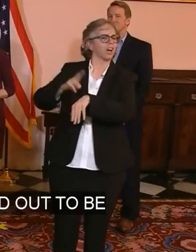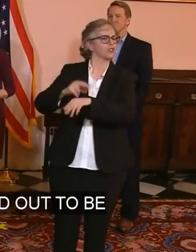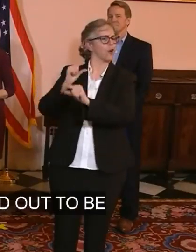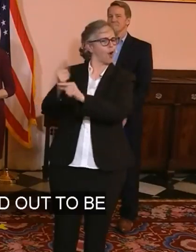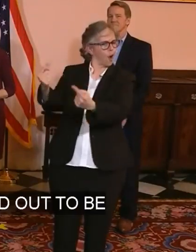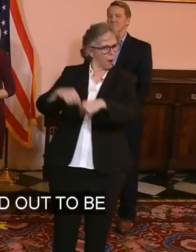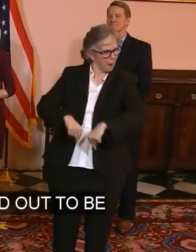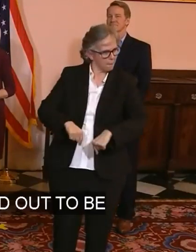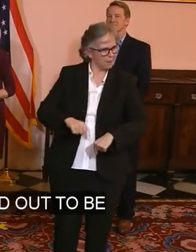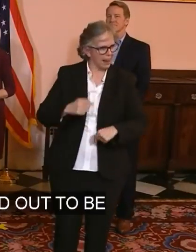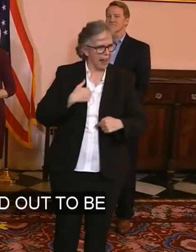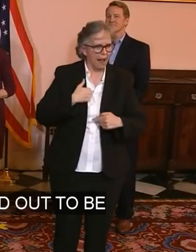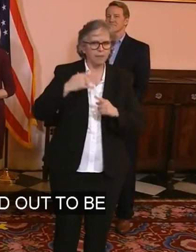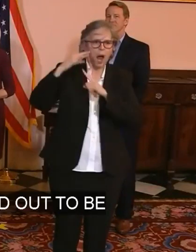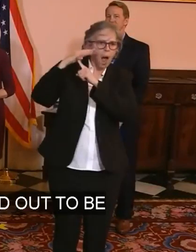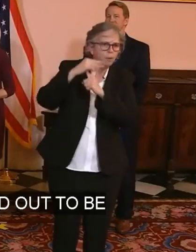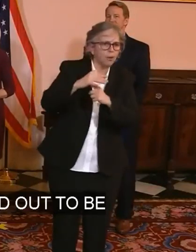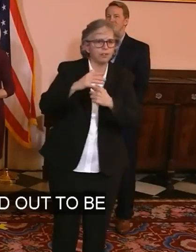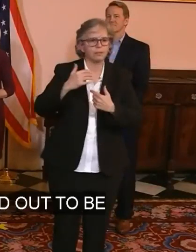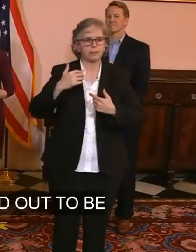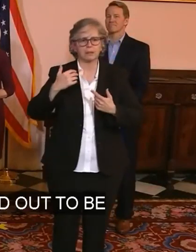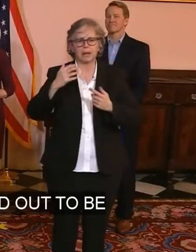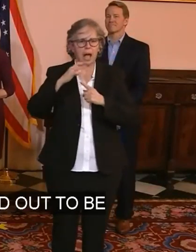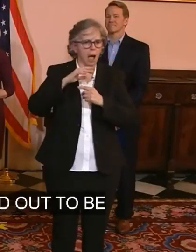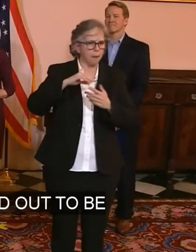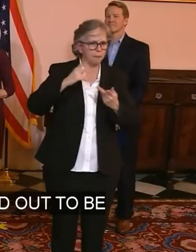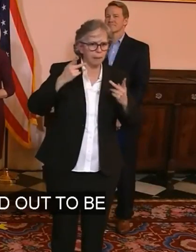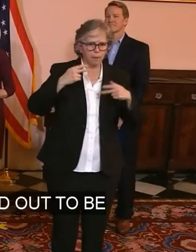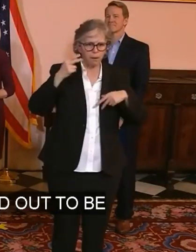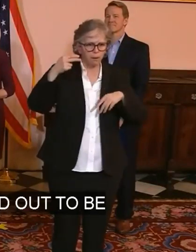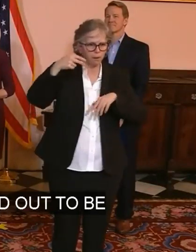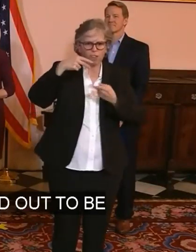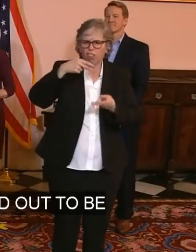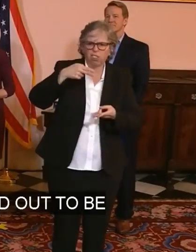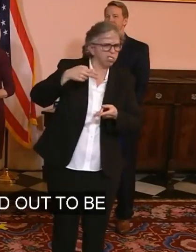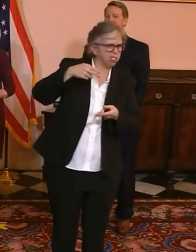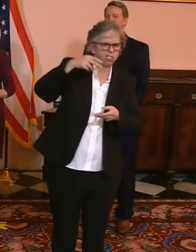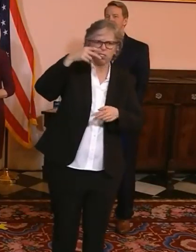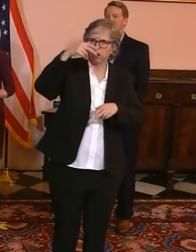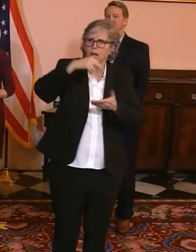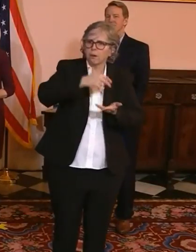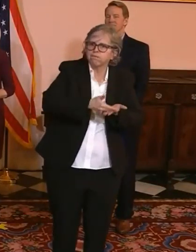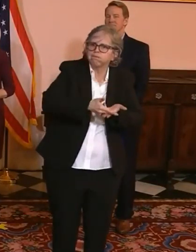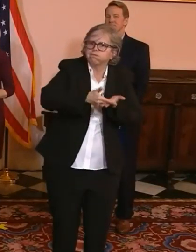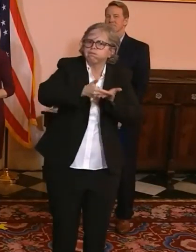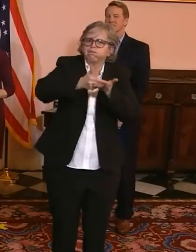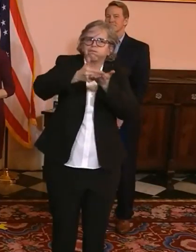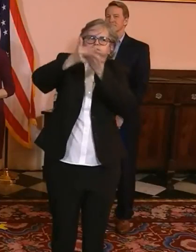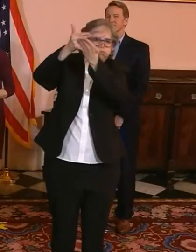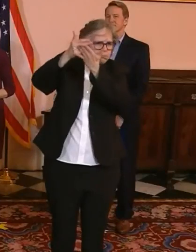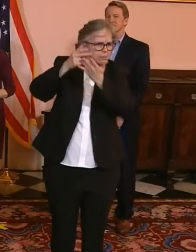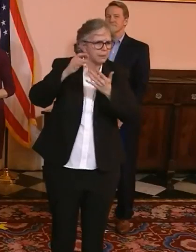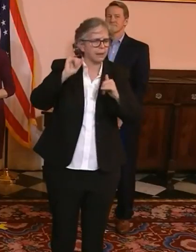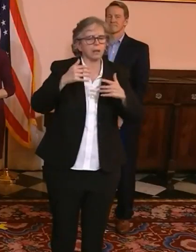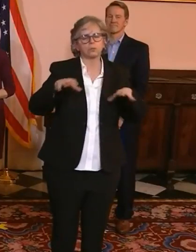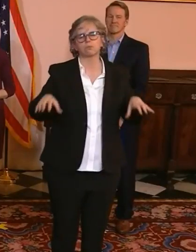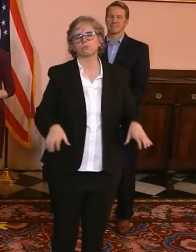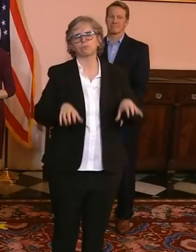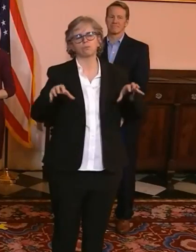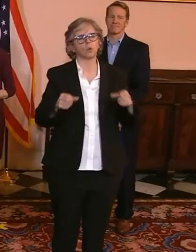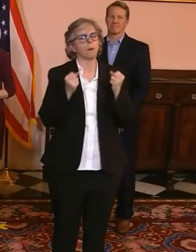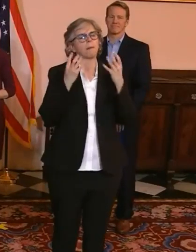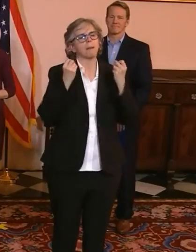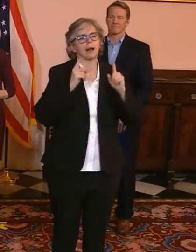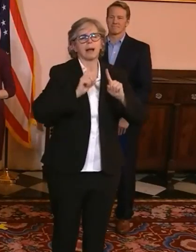They have transport capacity. They can do many, many, many wonderful things. Just as a couple